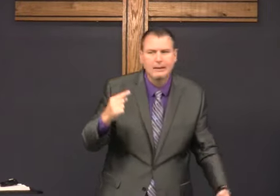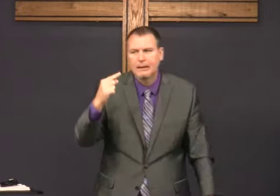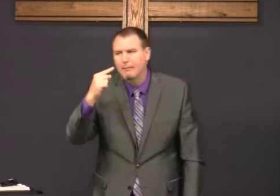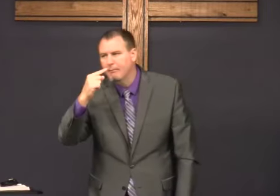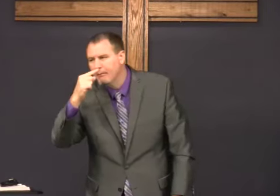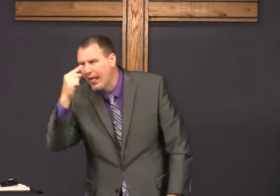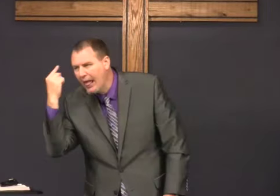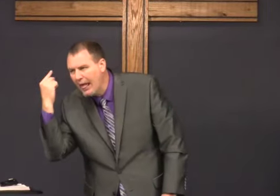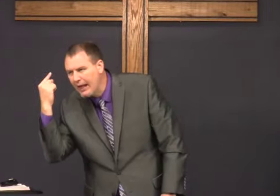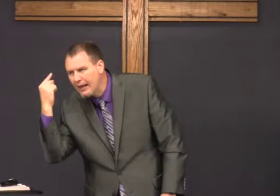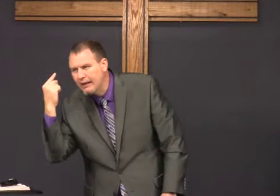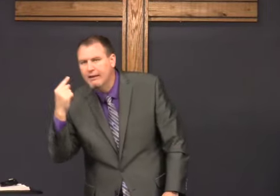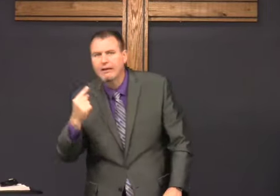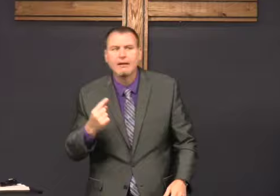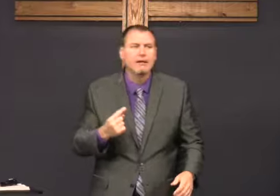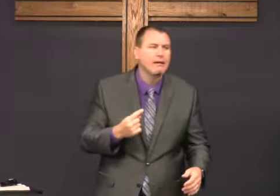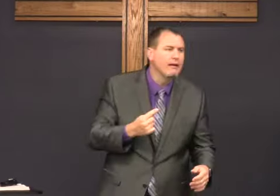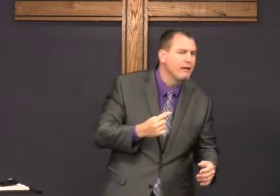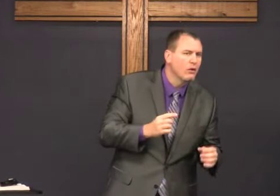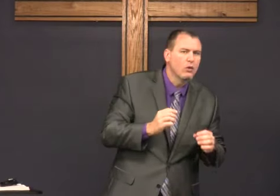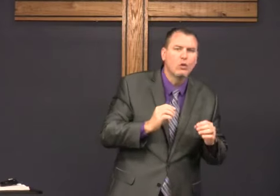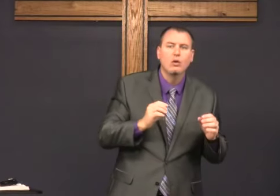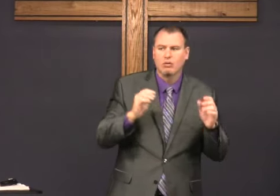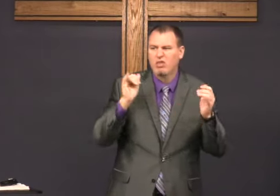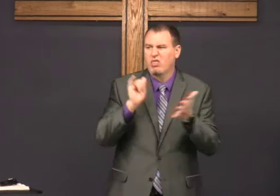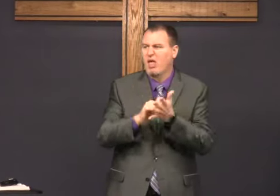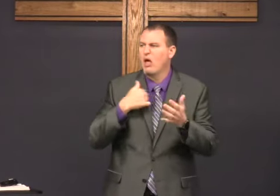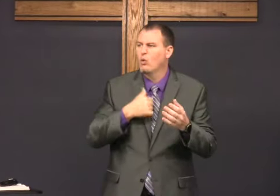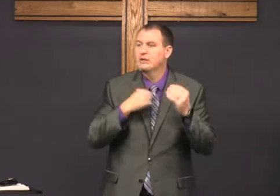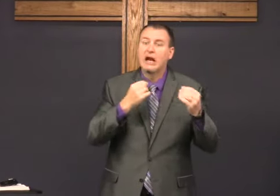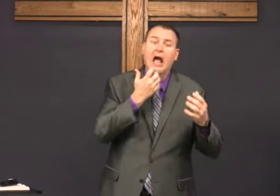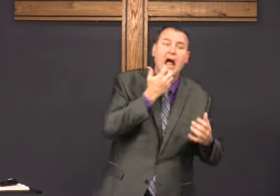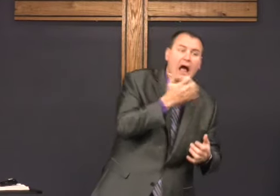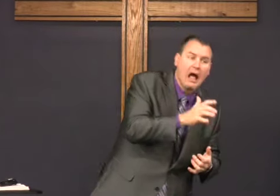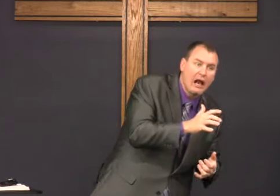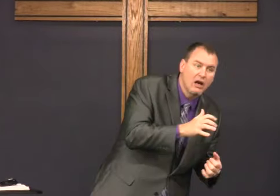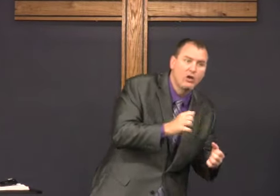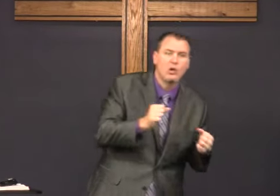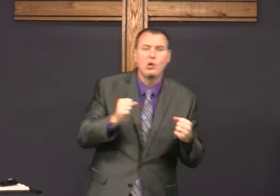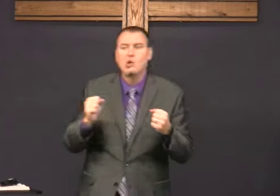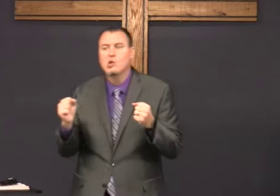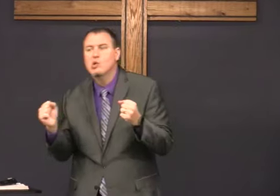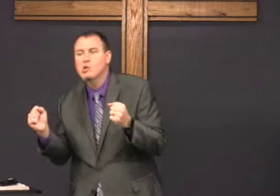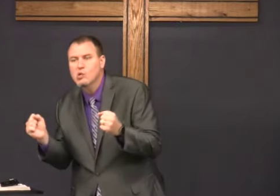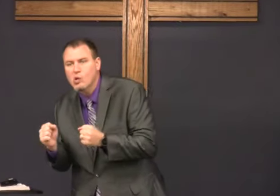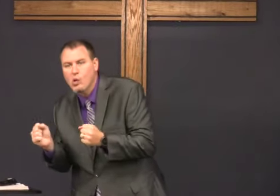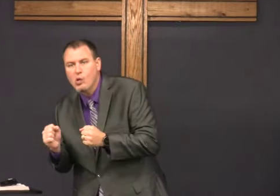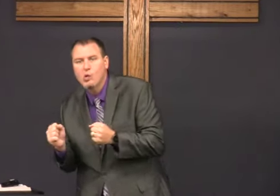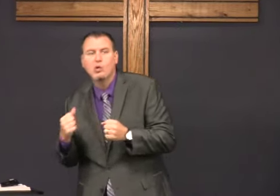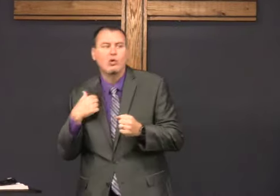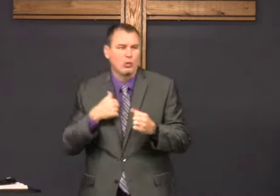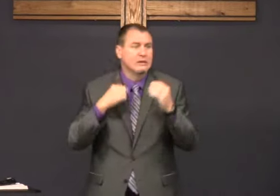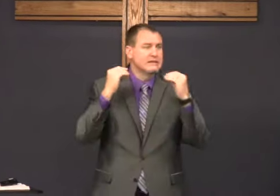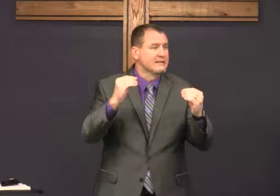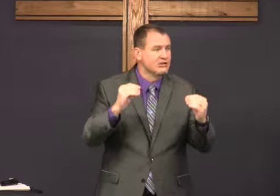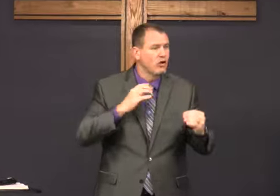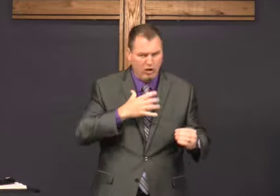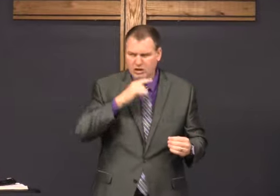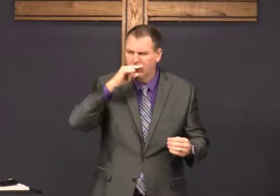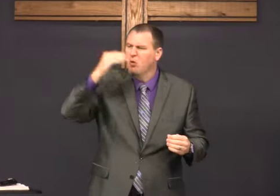opposite of white is black? What's the opposite of hot? Cold. So we